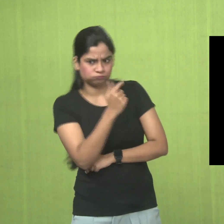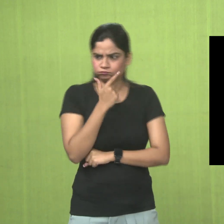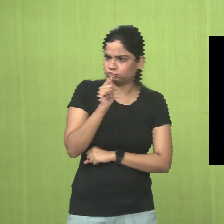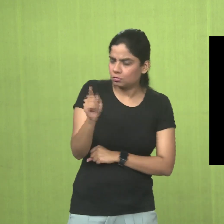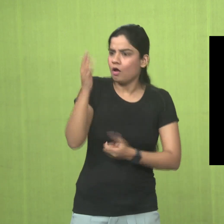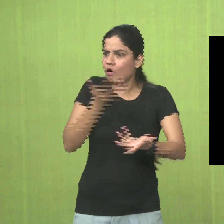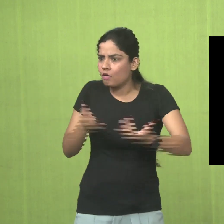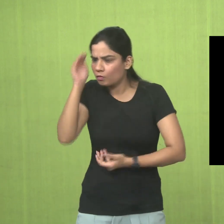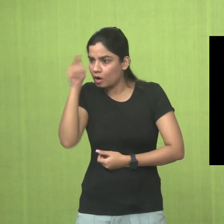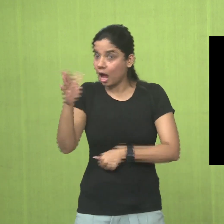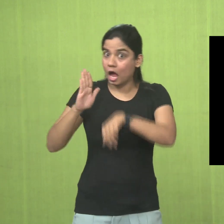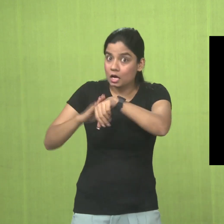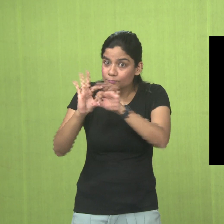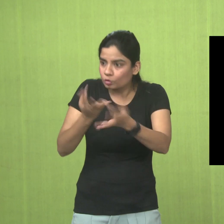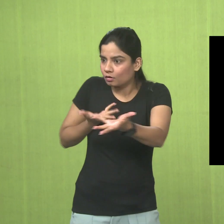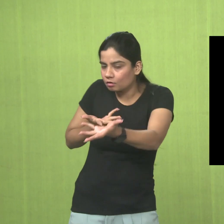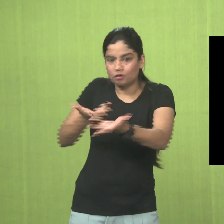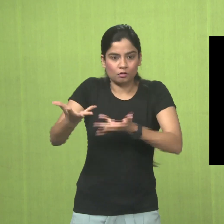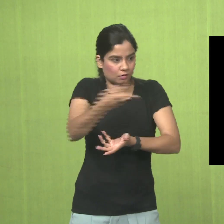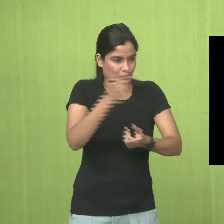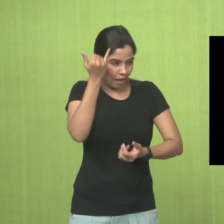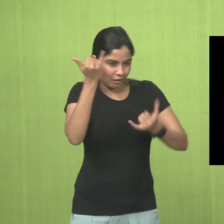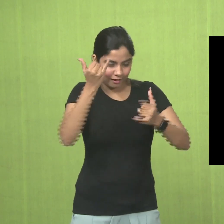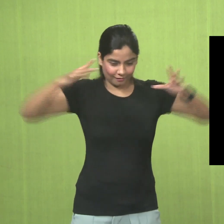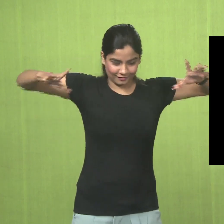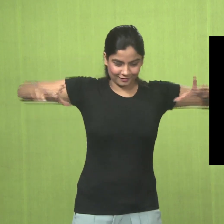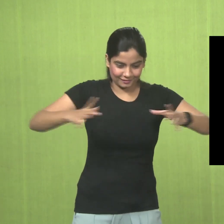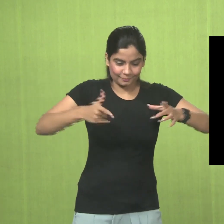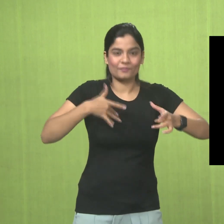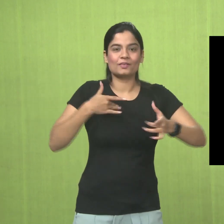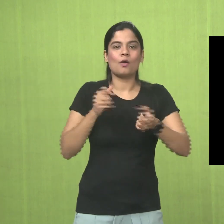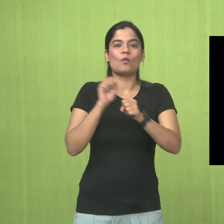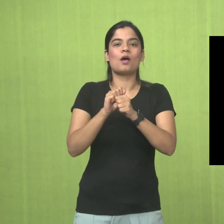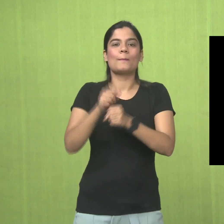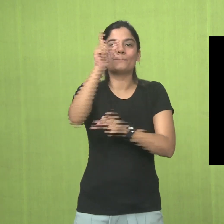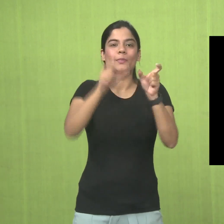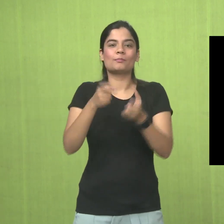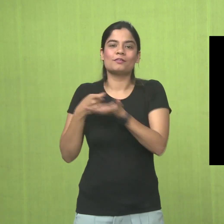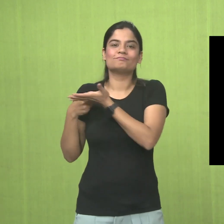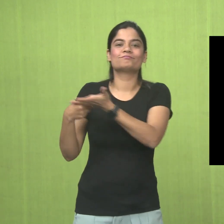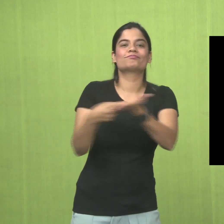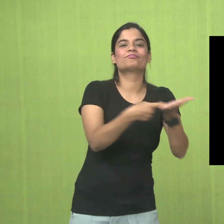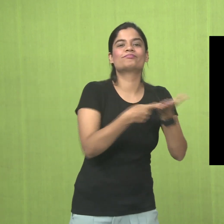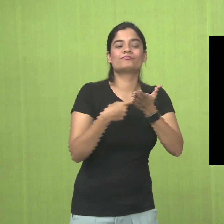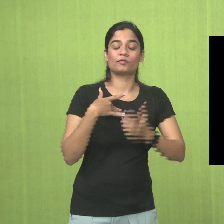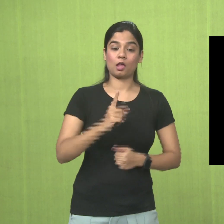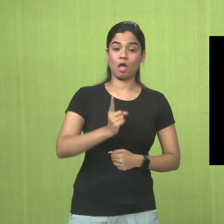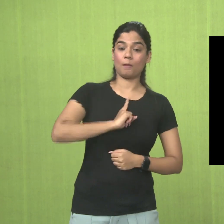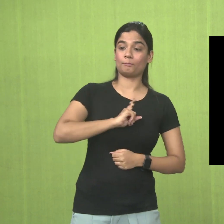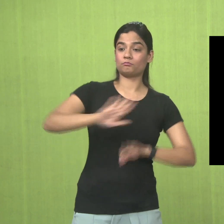Understanding from each other, discussing from each other, sharing ideas at a table is respecting each other's work. Not sidelining oneself and